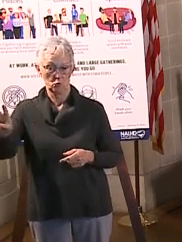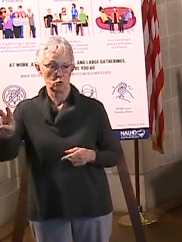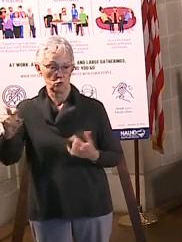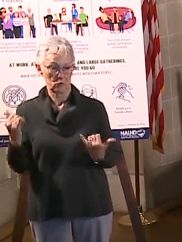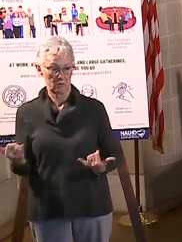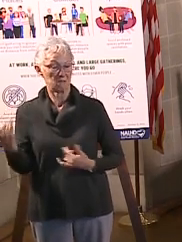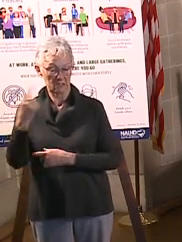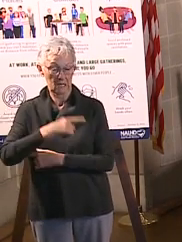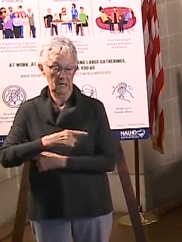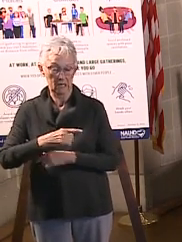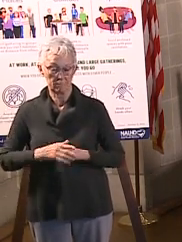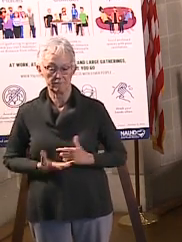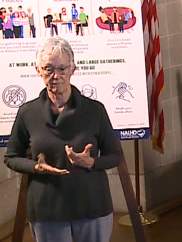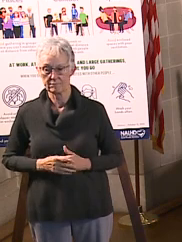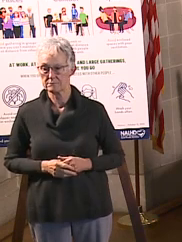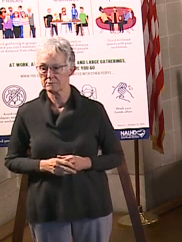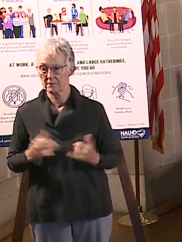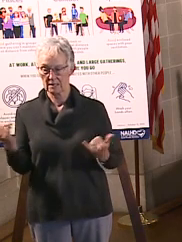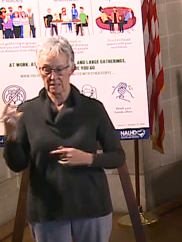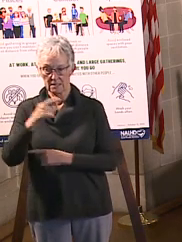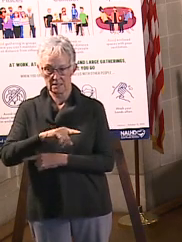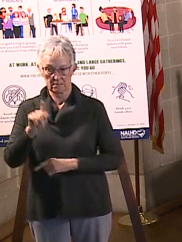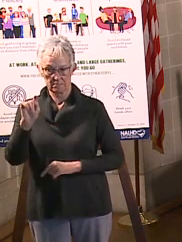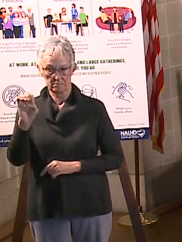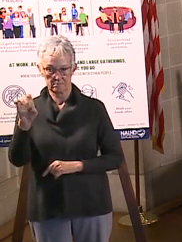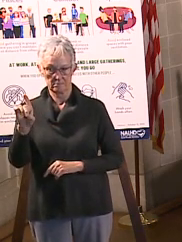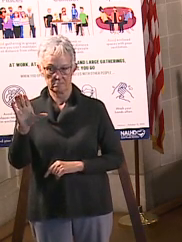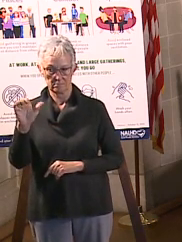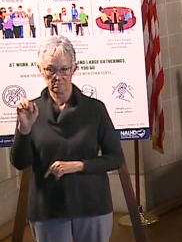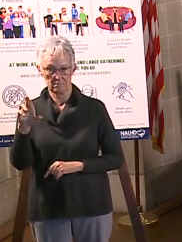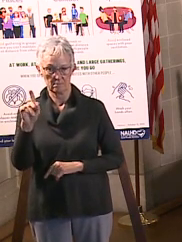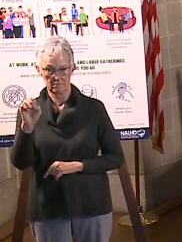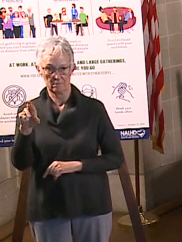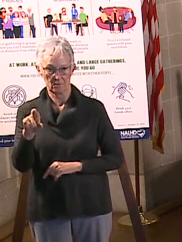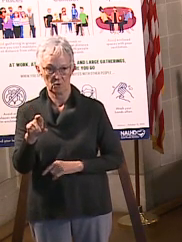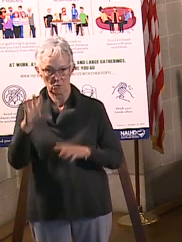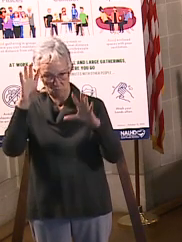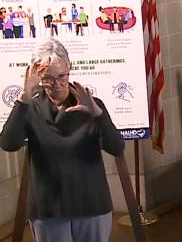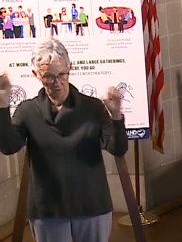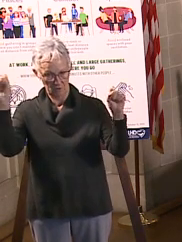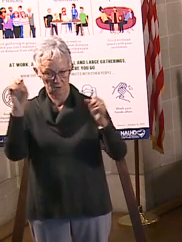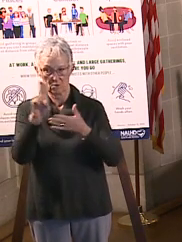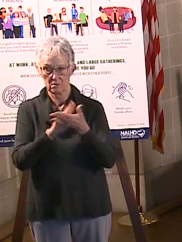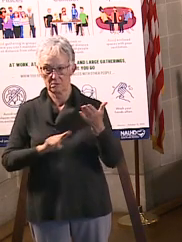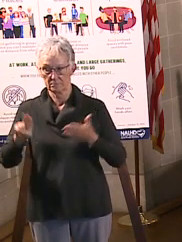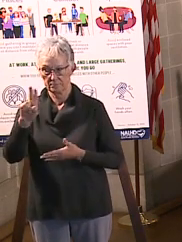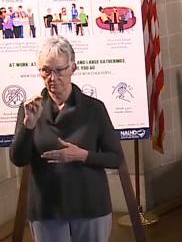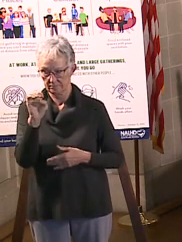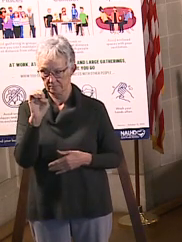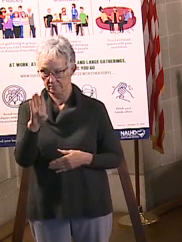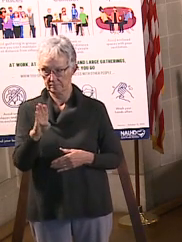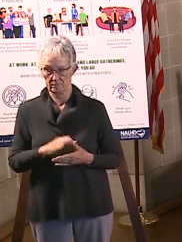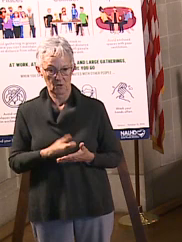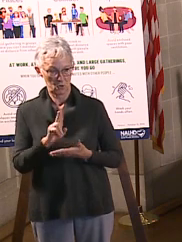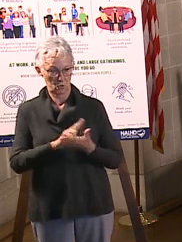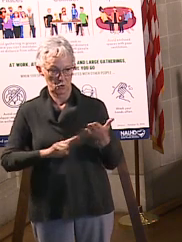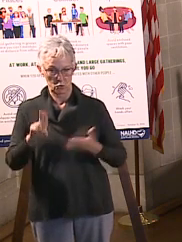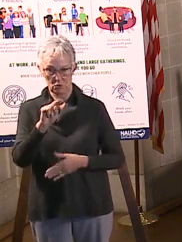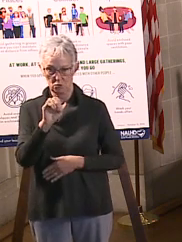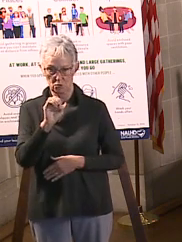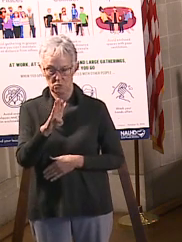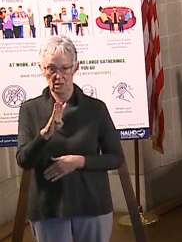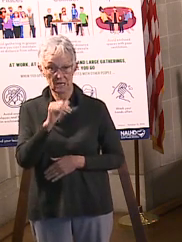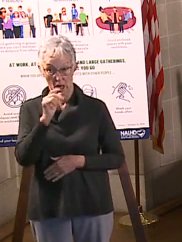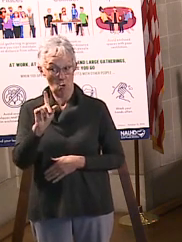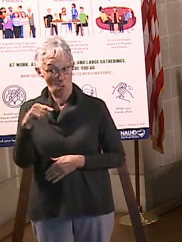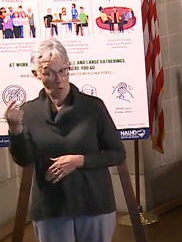today we have Ted Carter, who's the president, obviously, of the University of Nebraska, who is here with us today. The University of Nebraska, not only did the